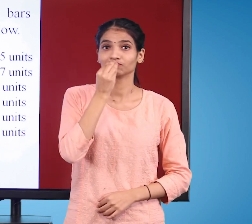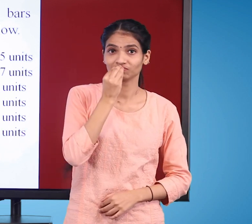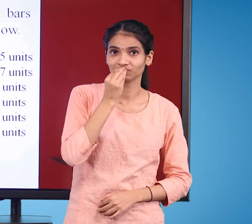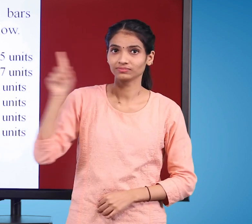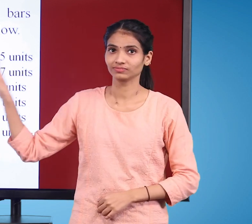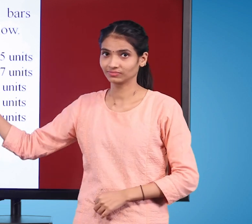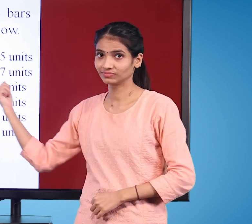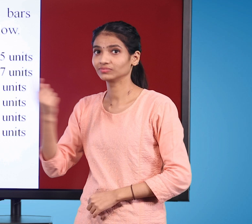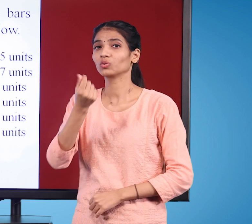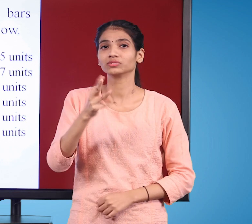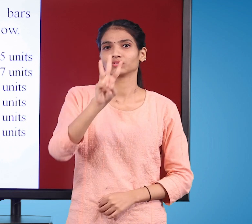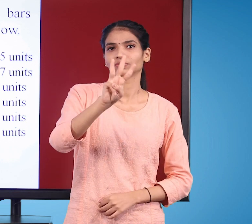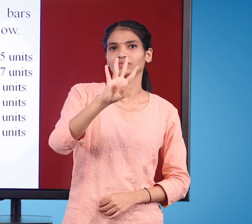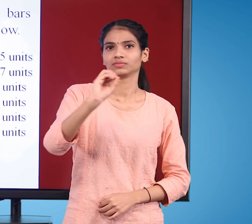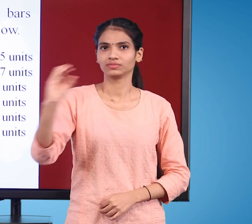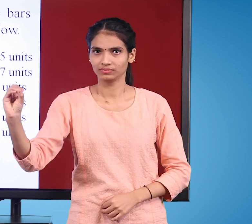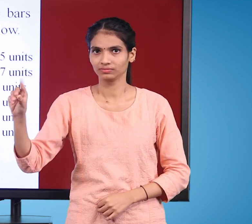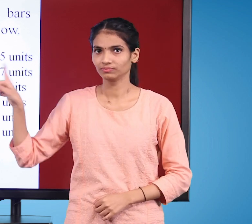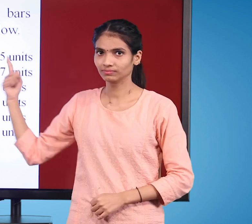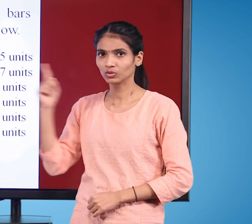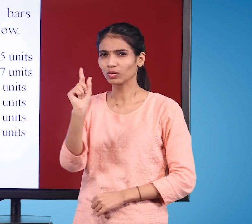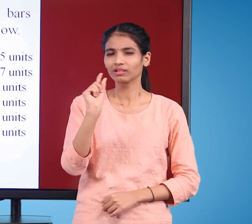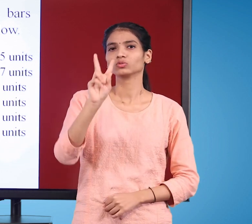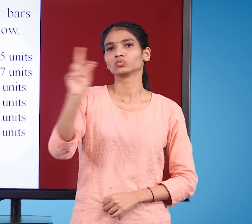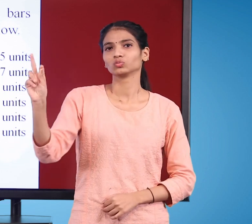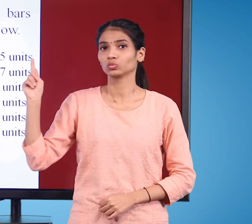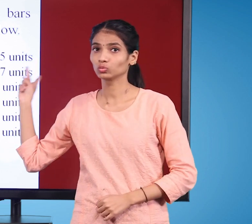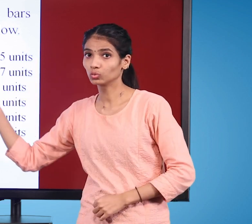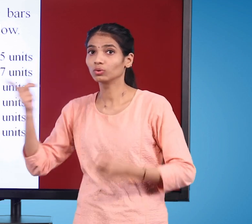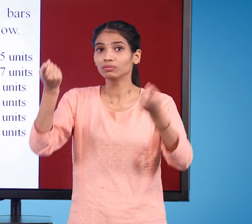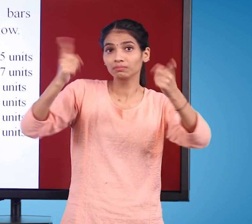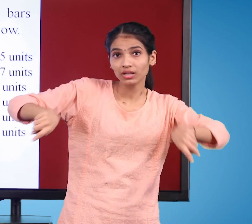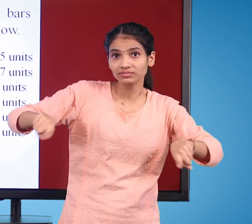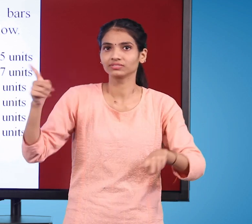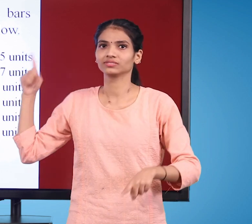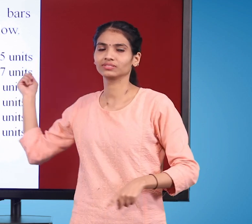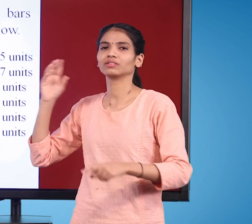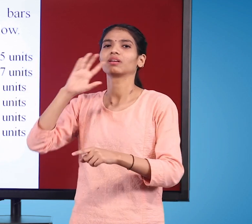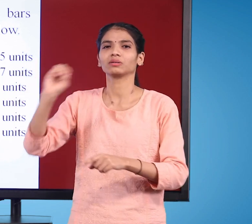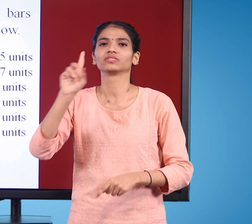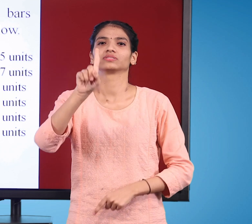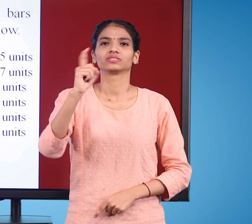Food 3,400 divided by 200 is equal to 17 units.